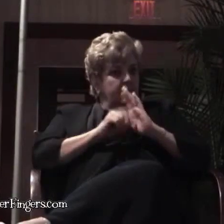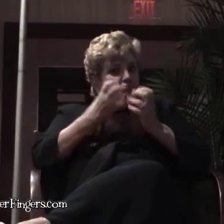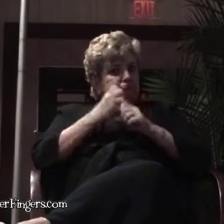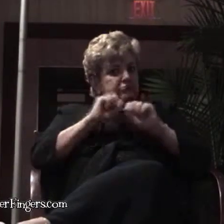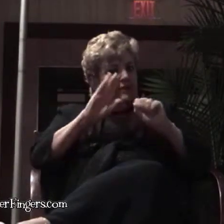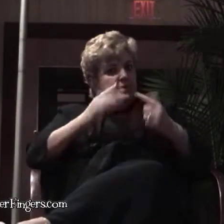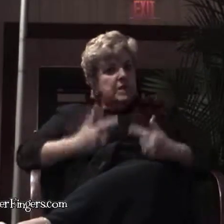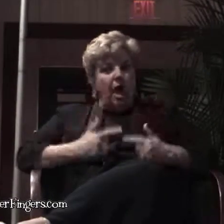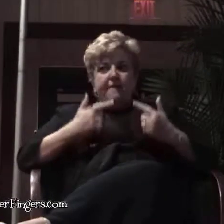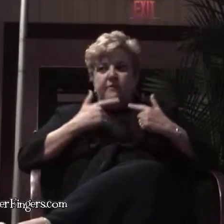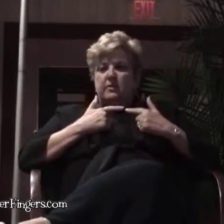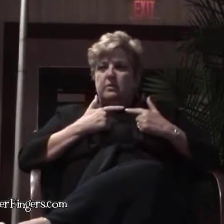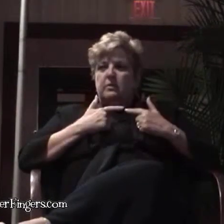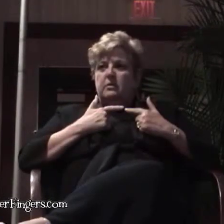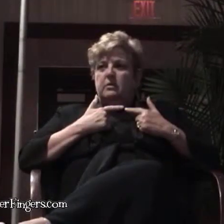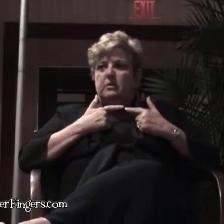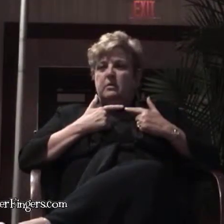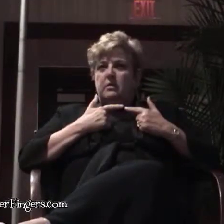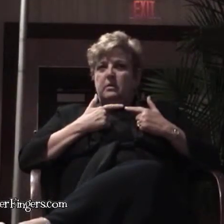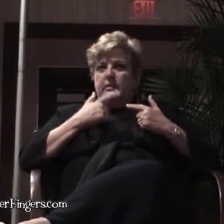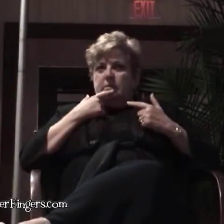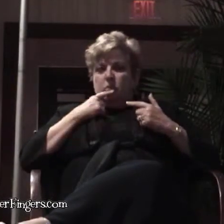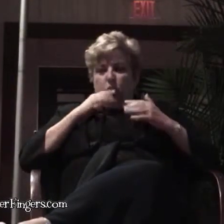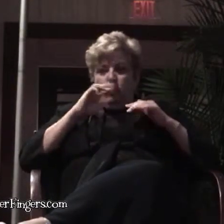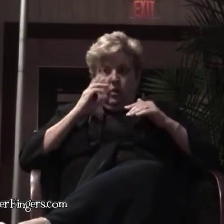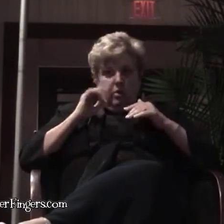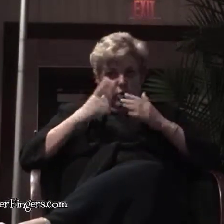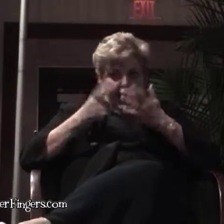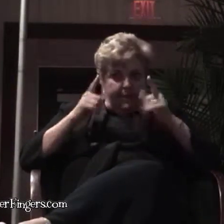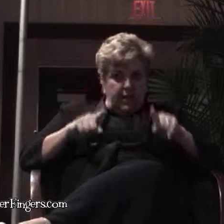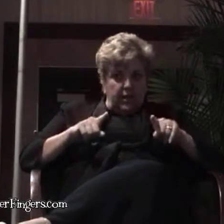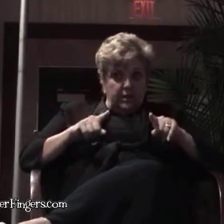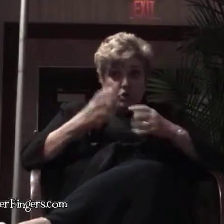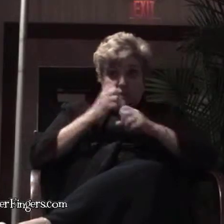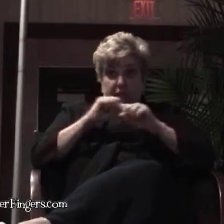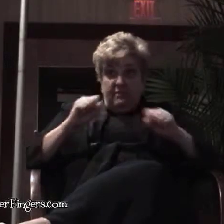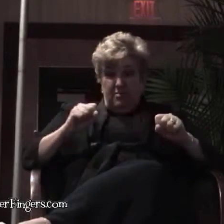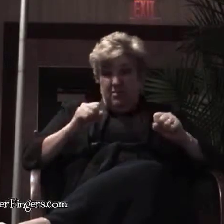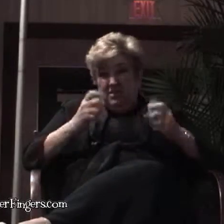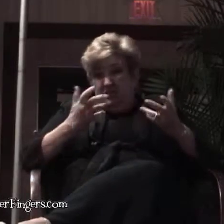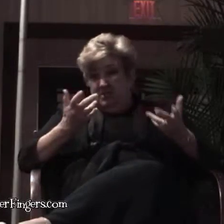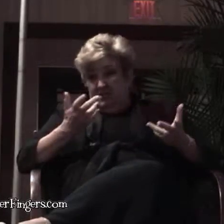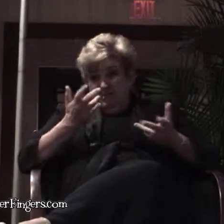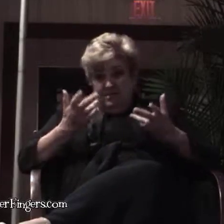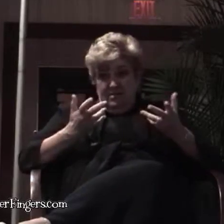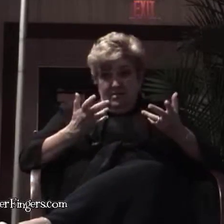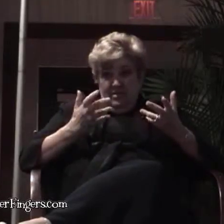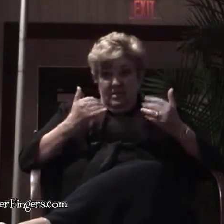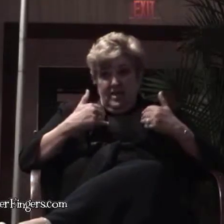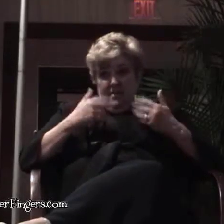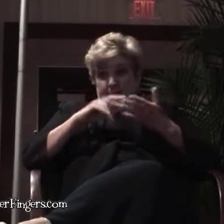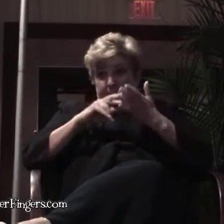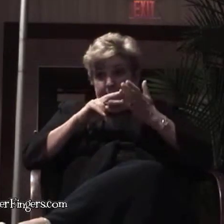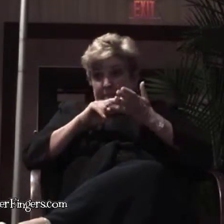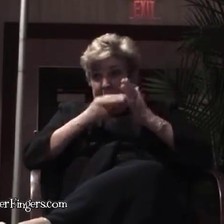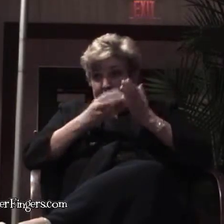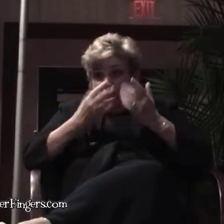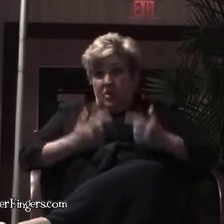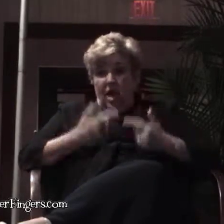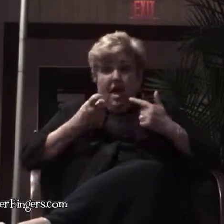well, how'd it turn out? You know, what'd you save him for? Did you save him for a life that means something, or did you save him for a life of terror? And Dr. Swan had